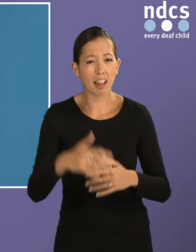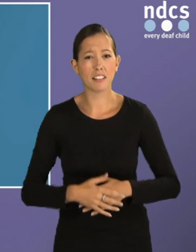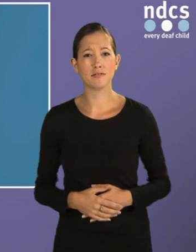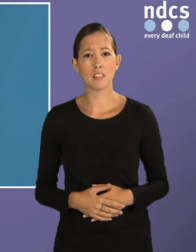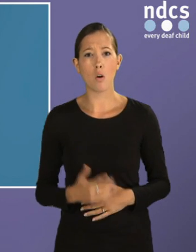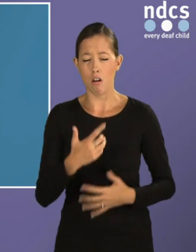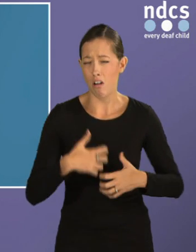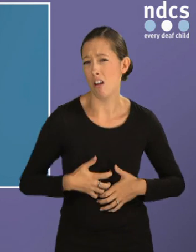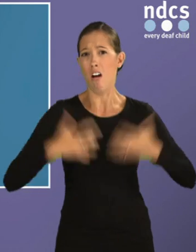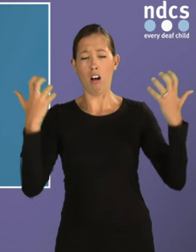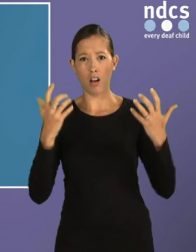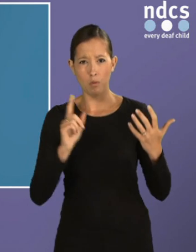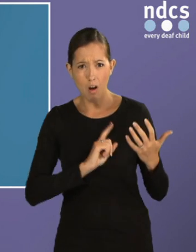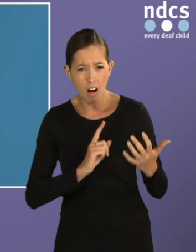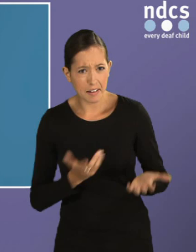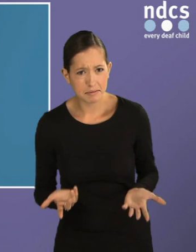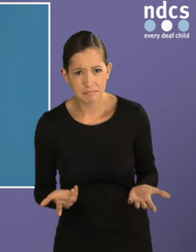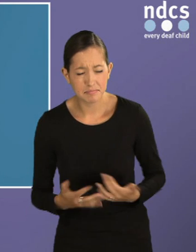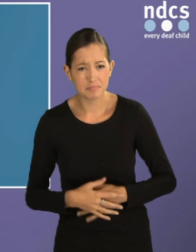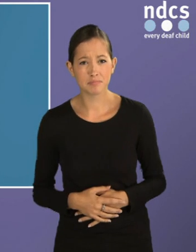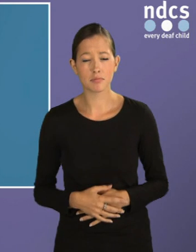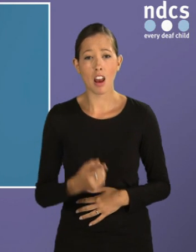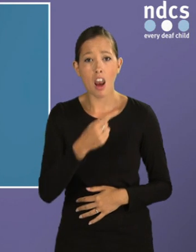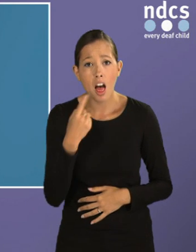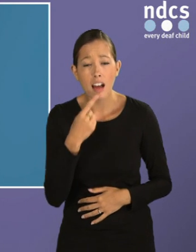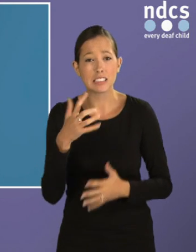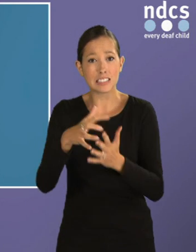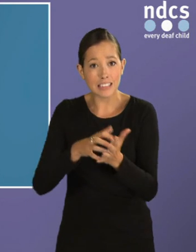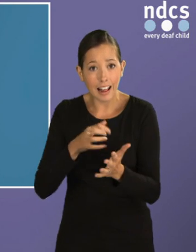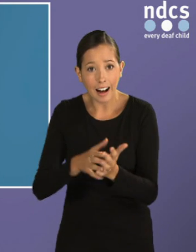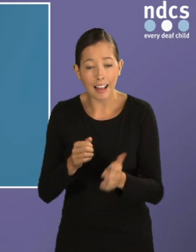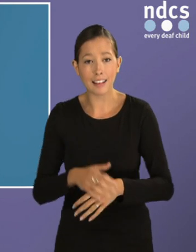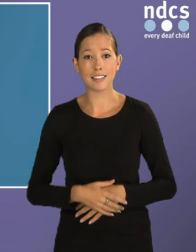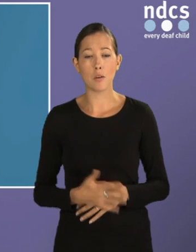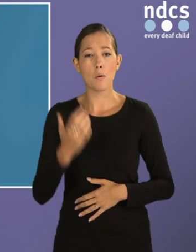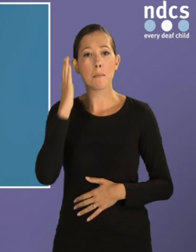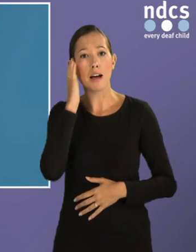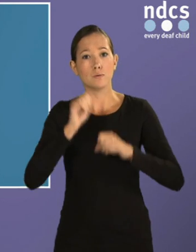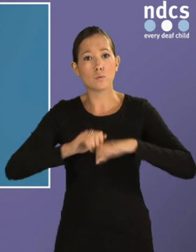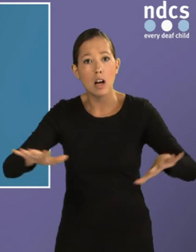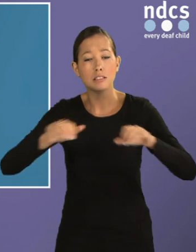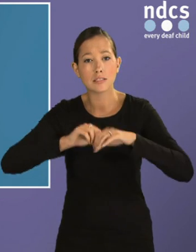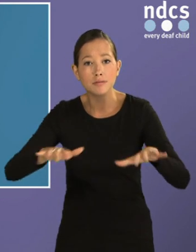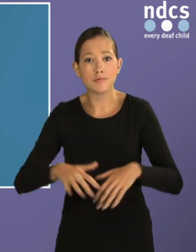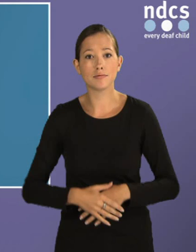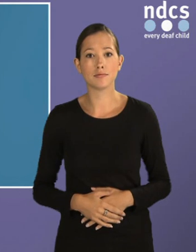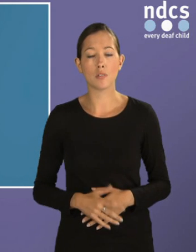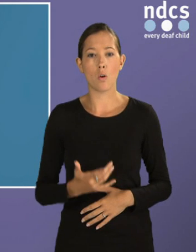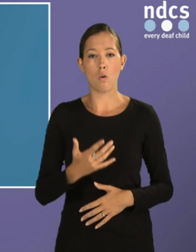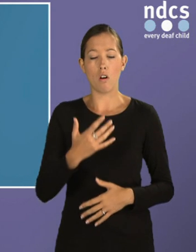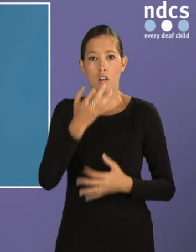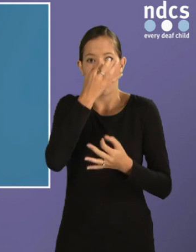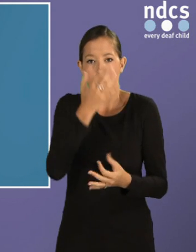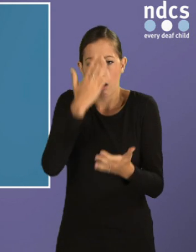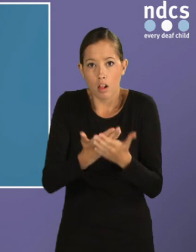intellectual development, sudden inexplicable rage, lying and stealing, bedwetting,